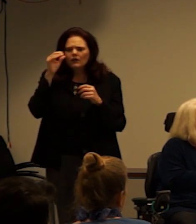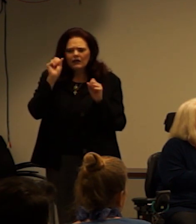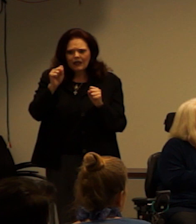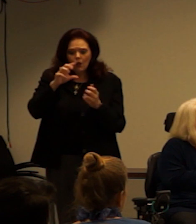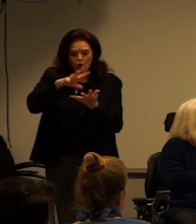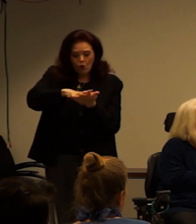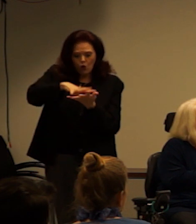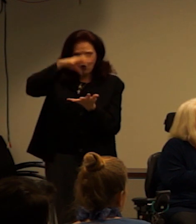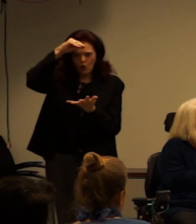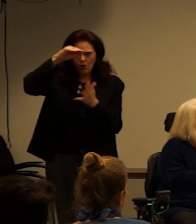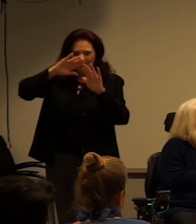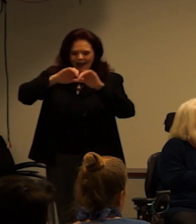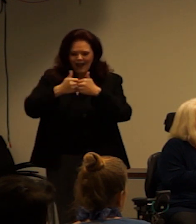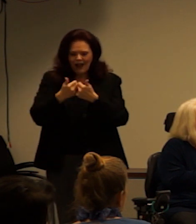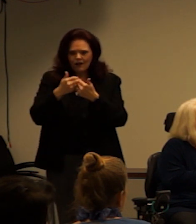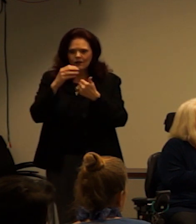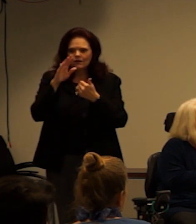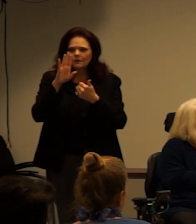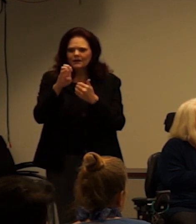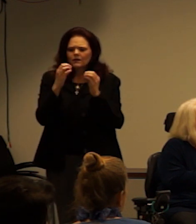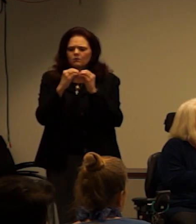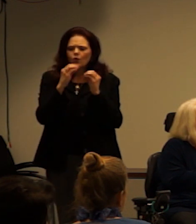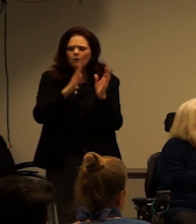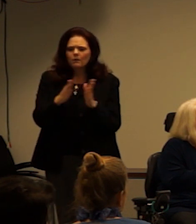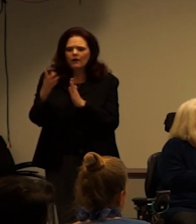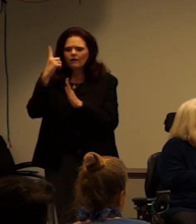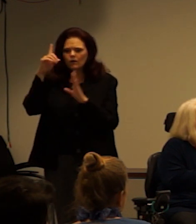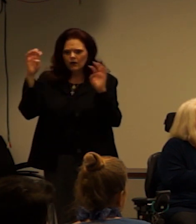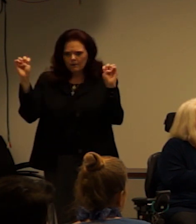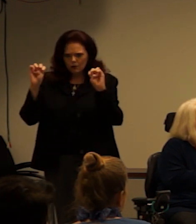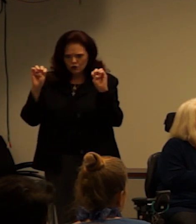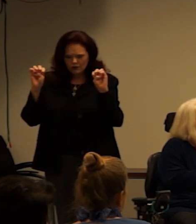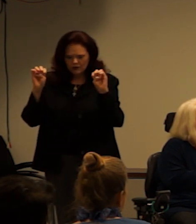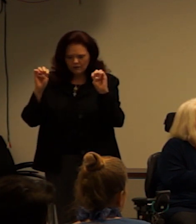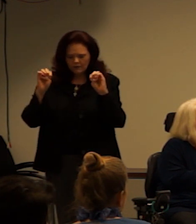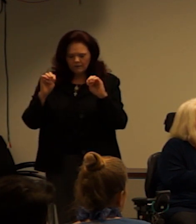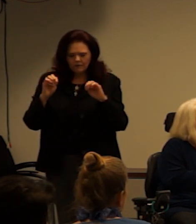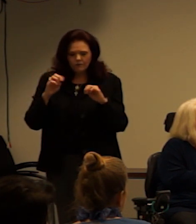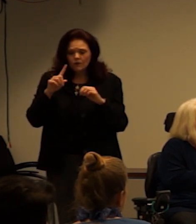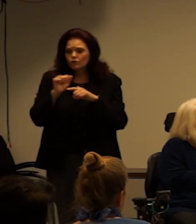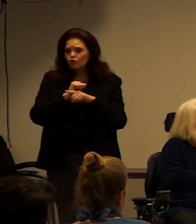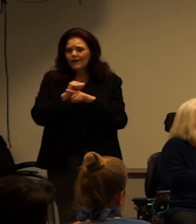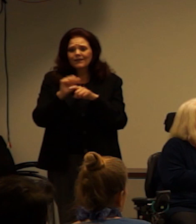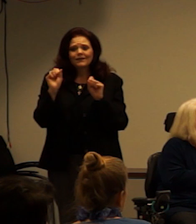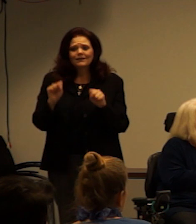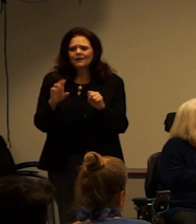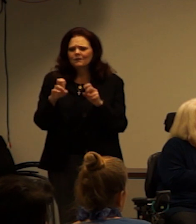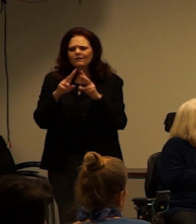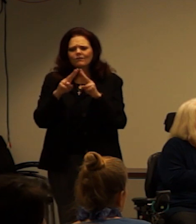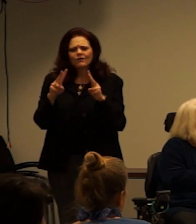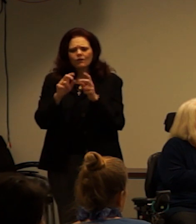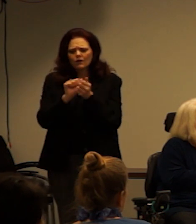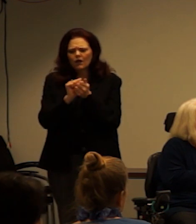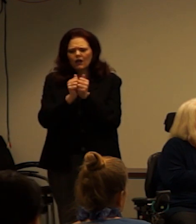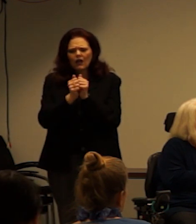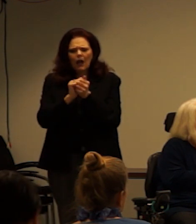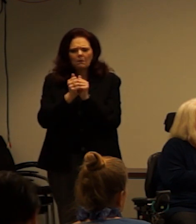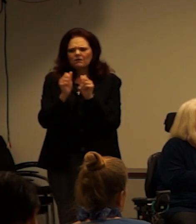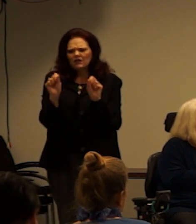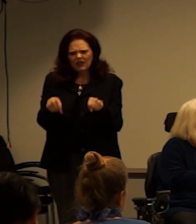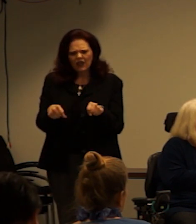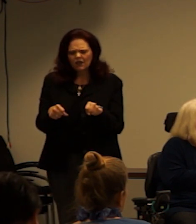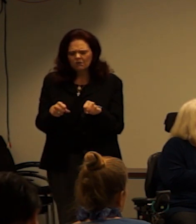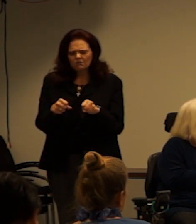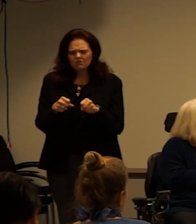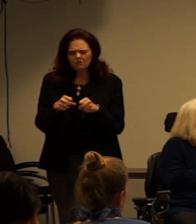learn how to be more prepared for an emergency. Okay? The training can be very adaptive, and we'll go through some of